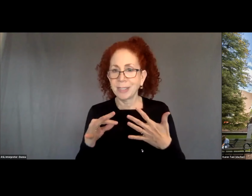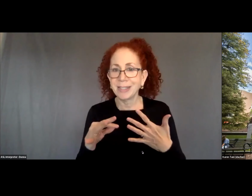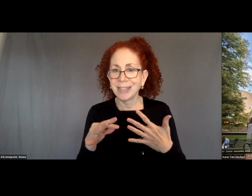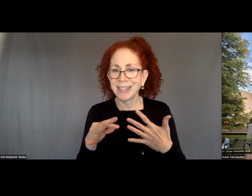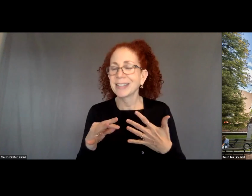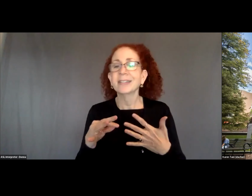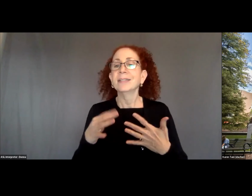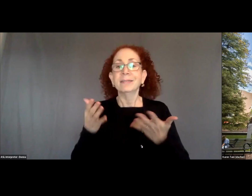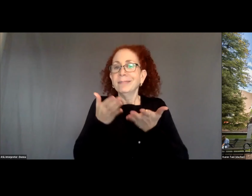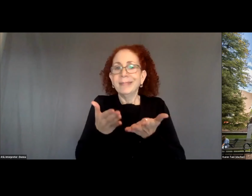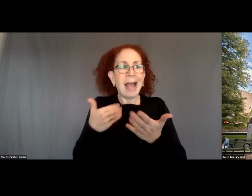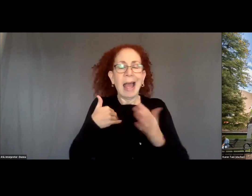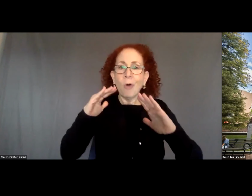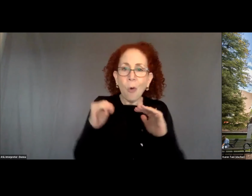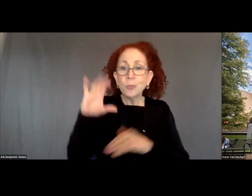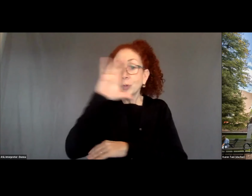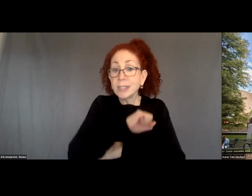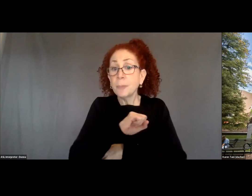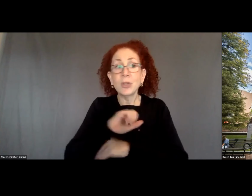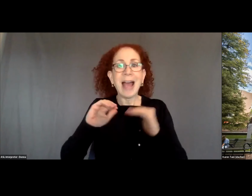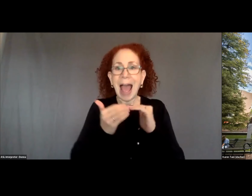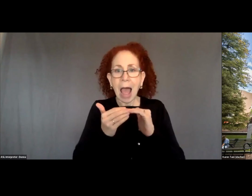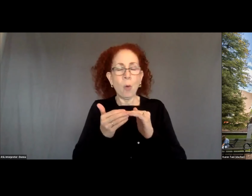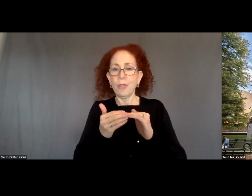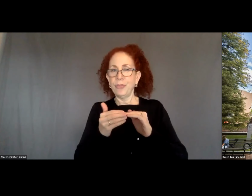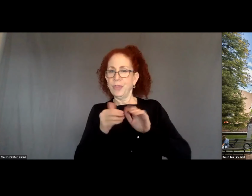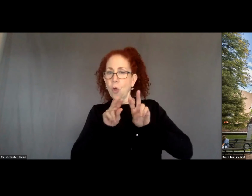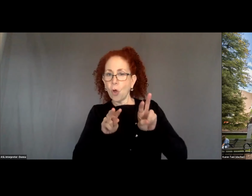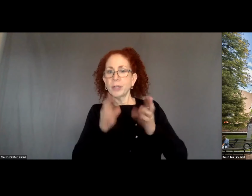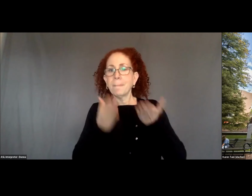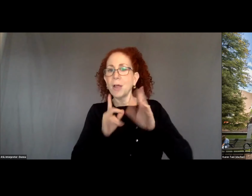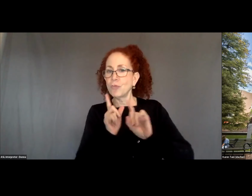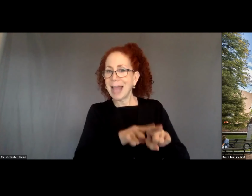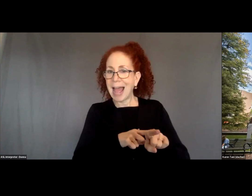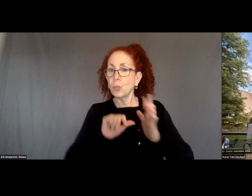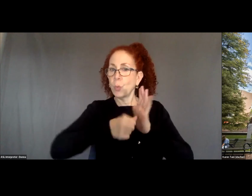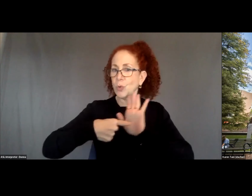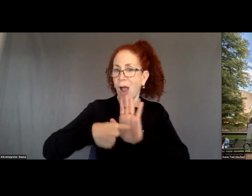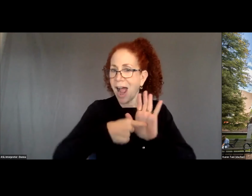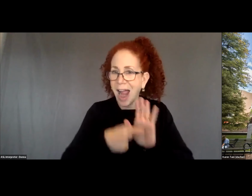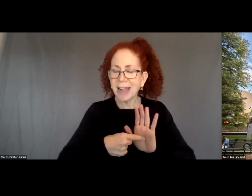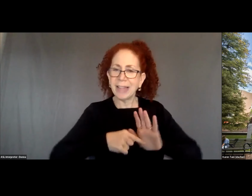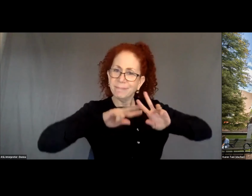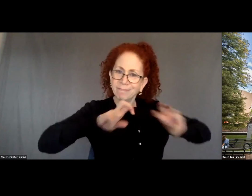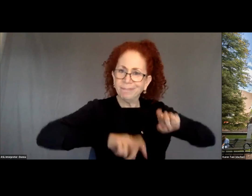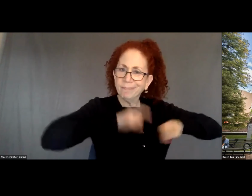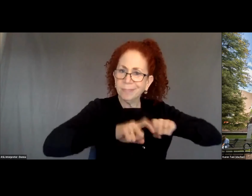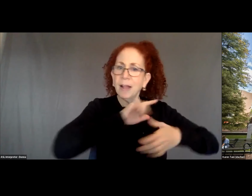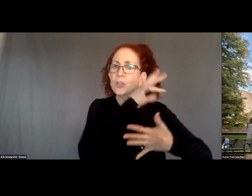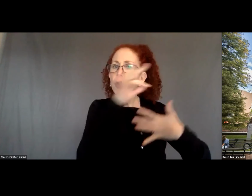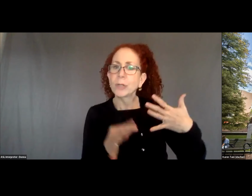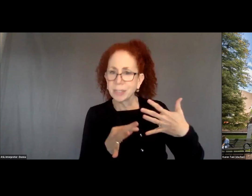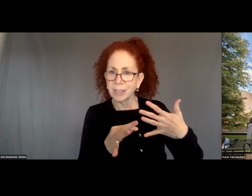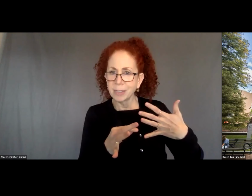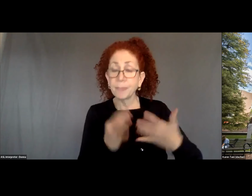or assumptions about how a perceived audience may react. We want to highlight and interrogate these choices. Here are some